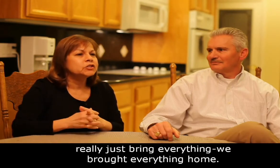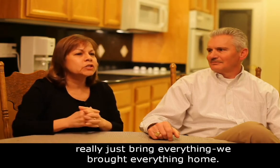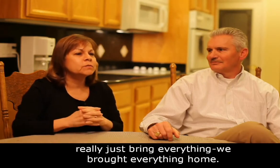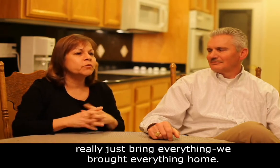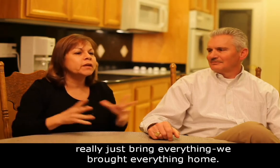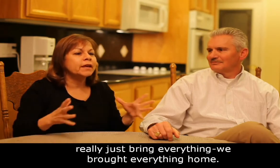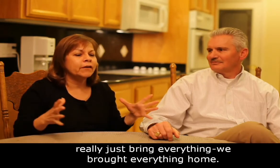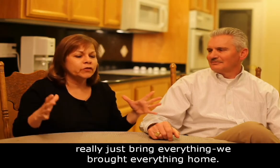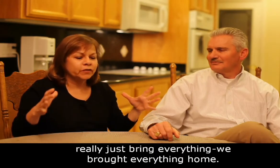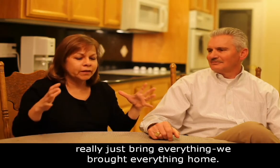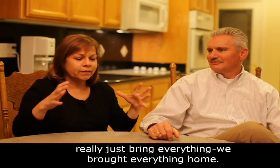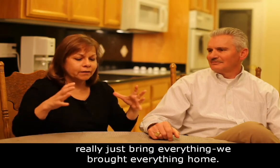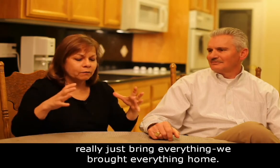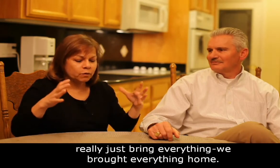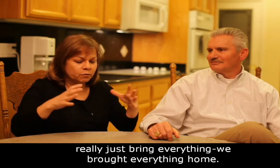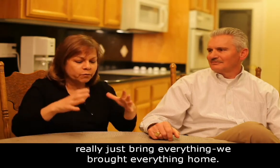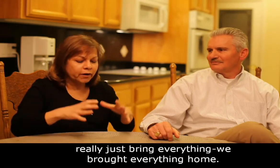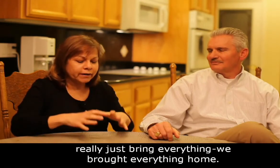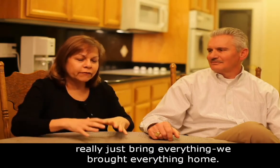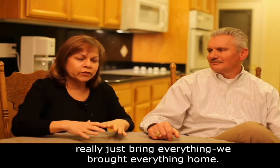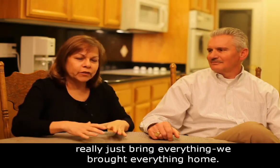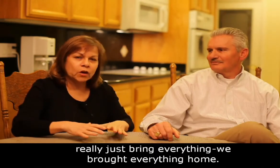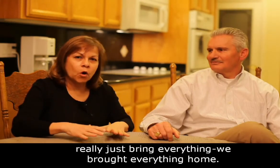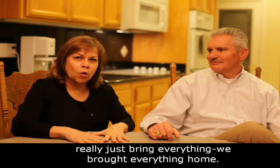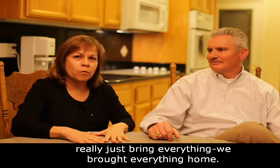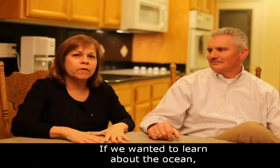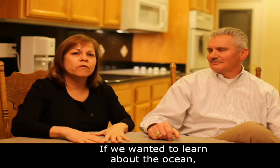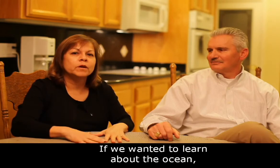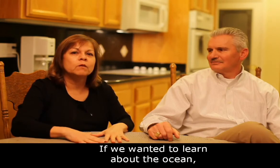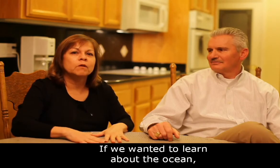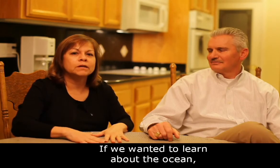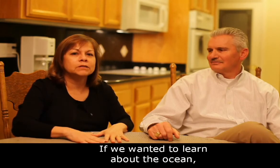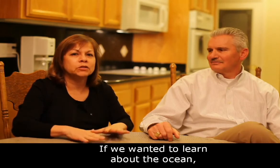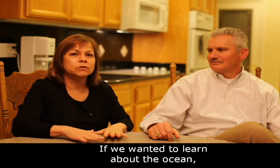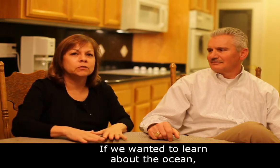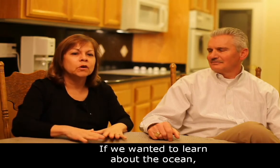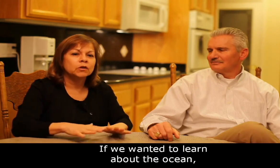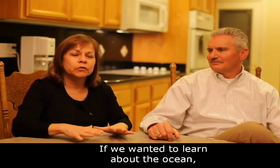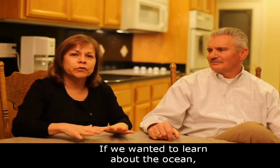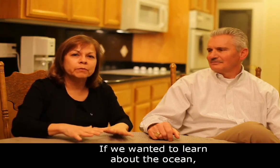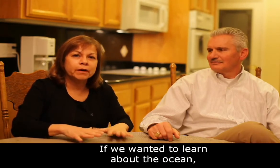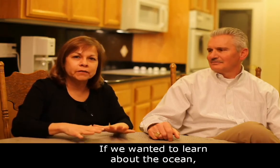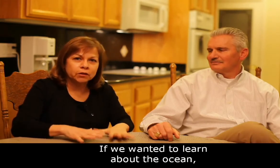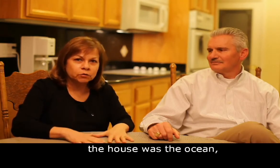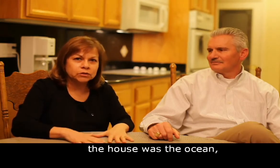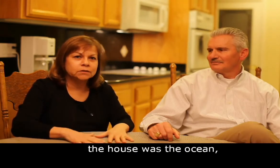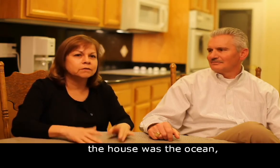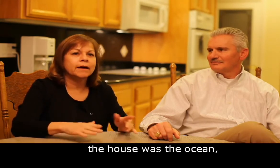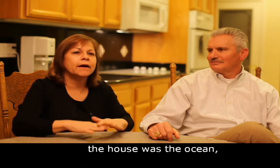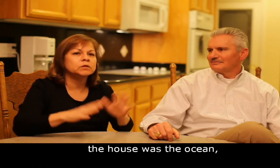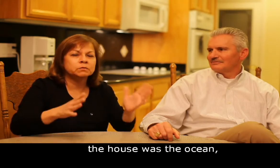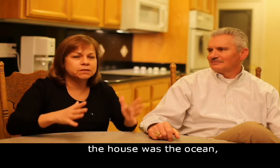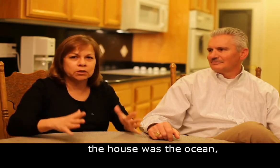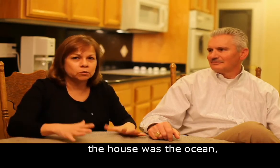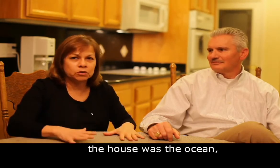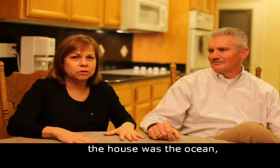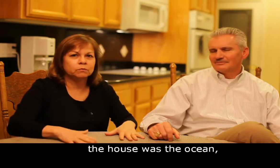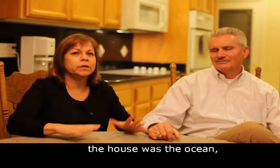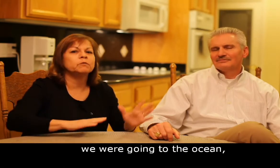just bring everything, we brought everything home. If we wanted to learn about the ocean, the house was the ocean, we were